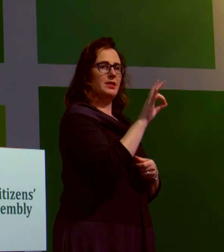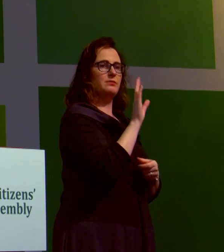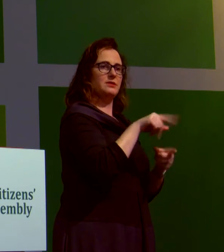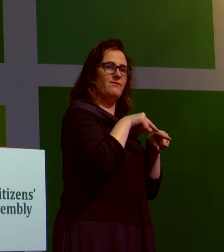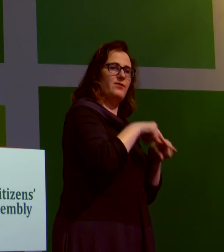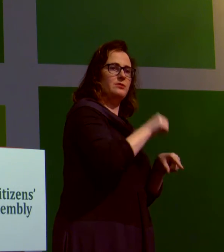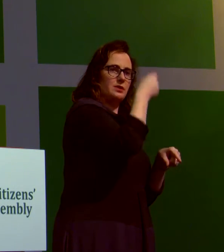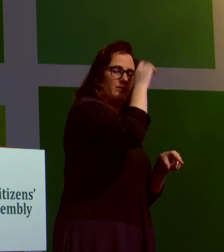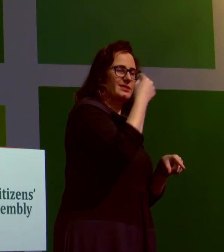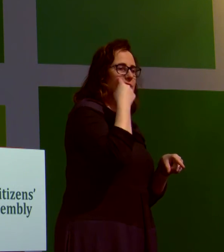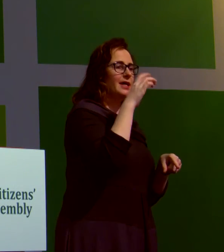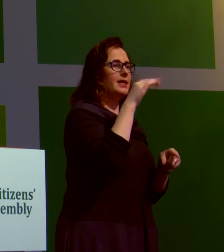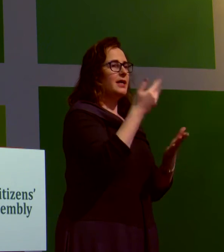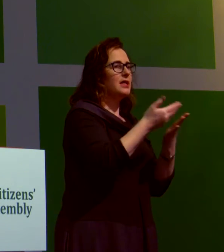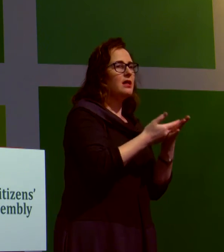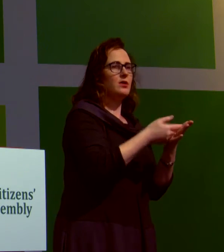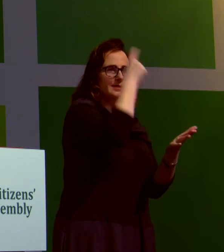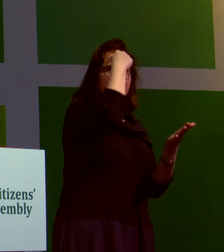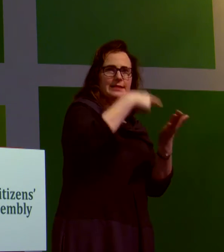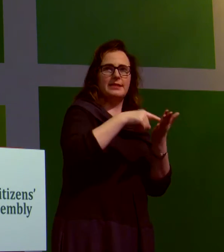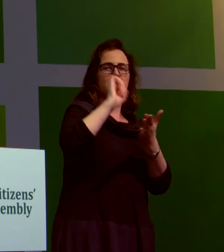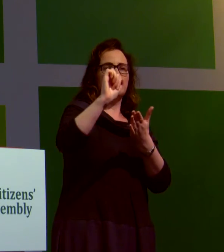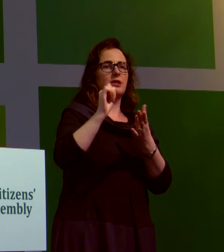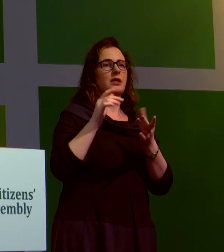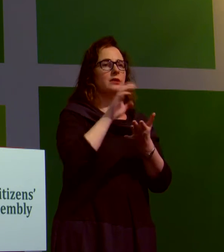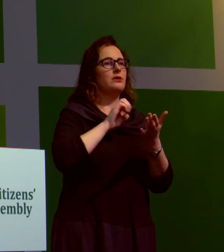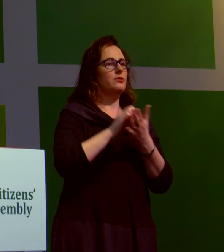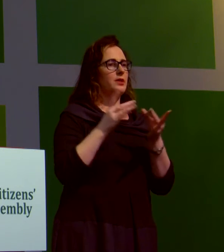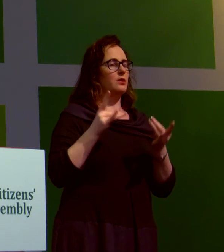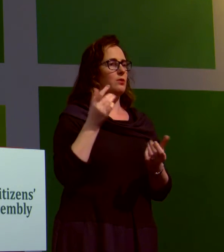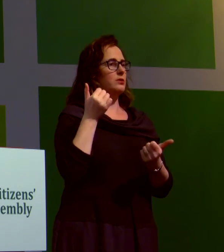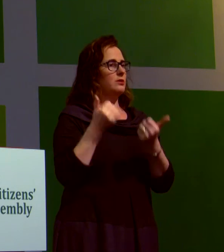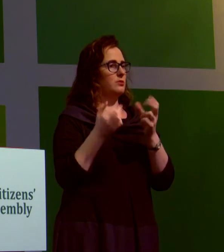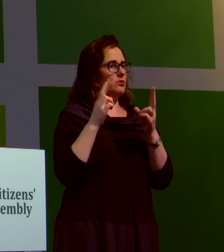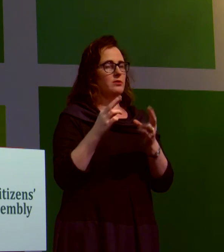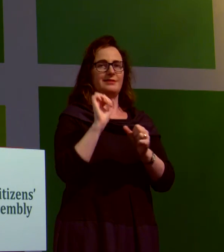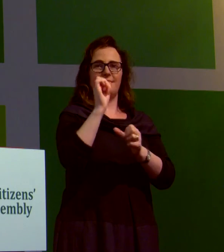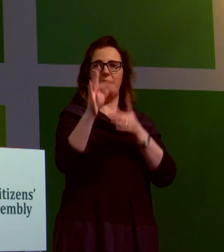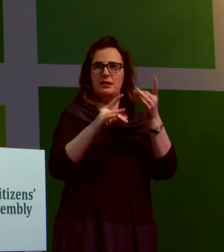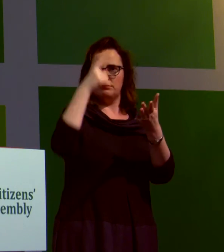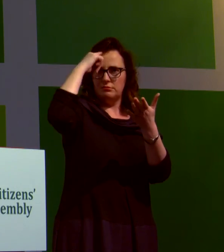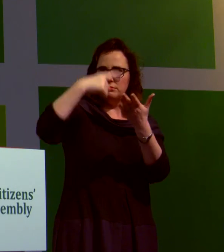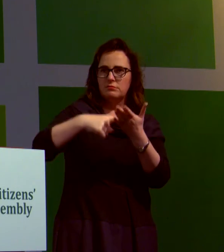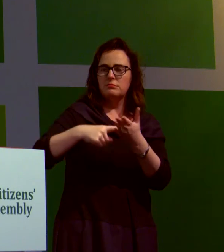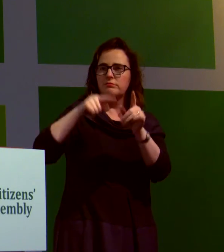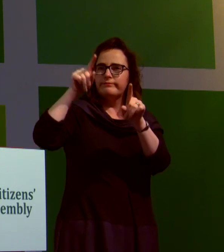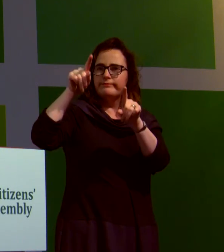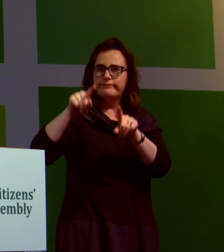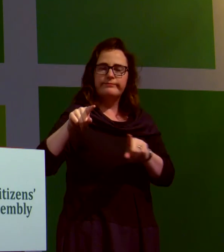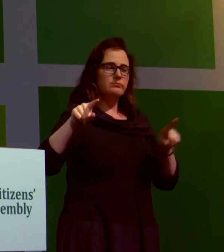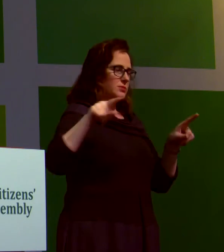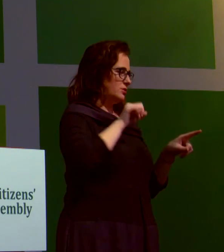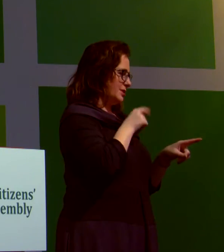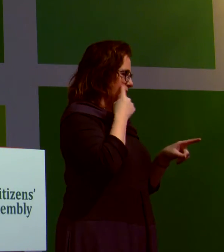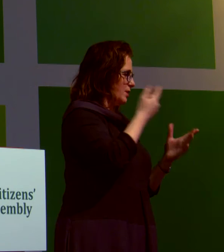the cases and the case law and the decisions of the European Court of Human Rights are when we're looking at, what is the law on this issue